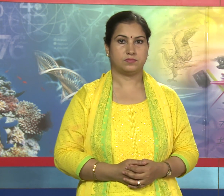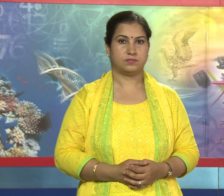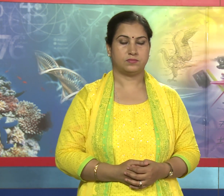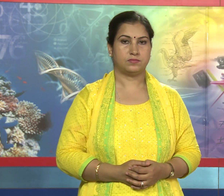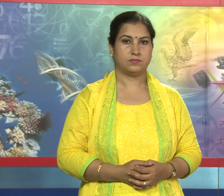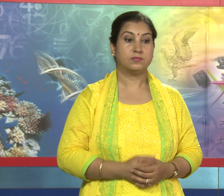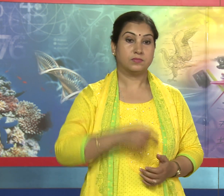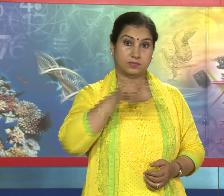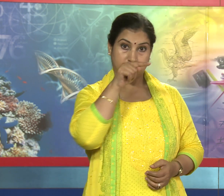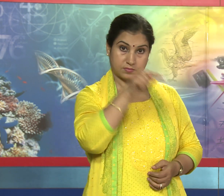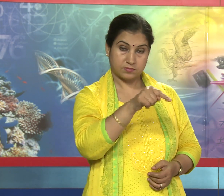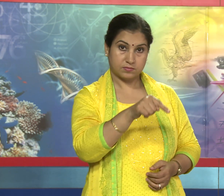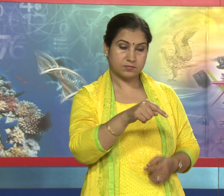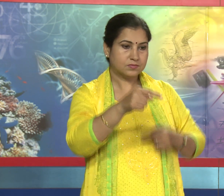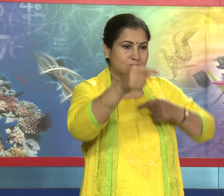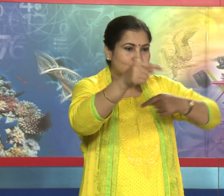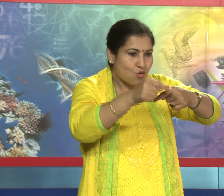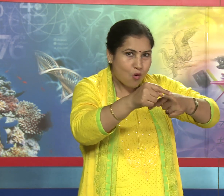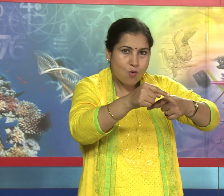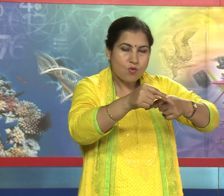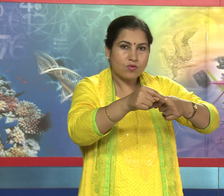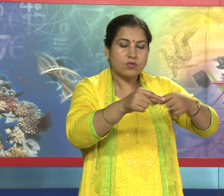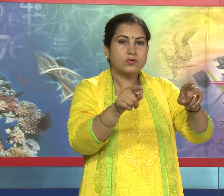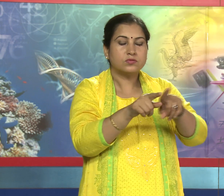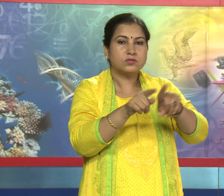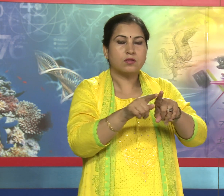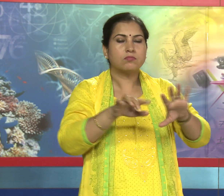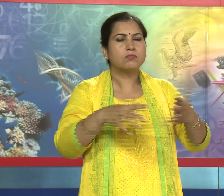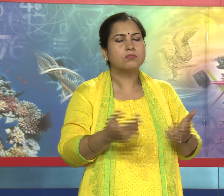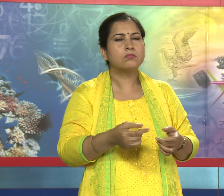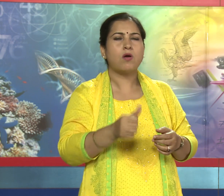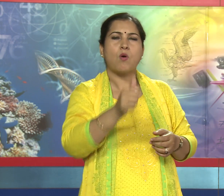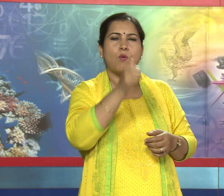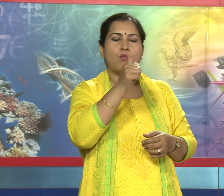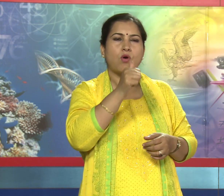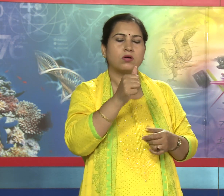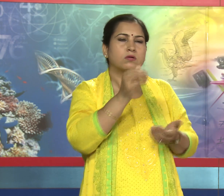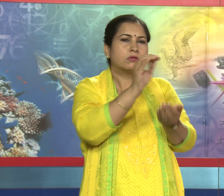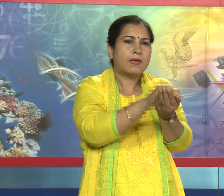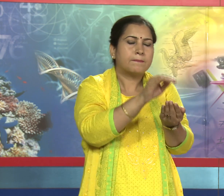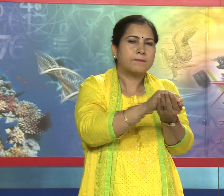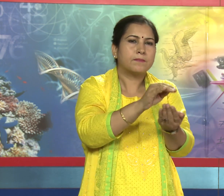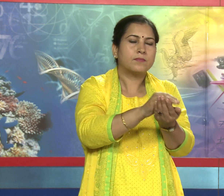These are short and do not retain water throughout the year.